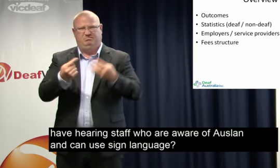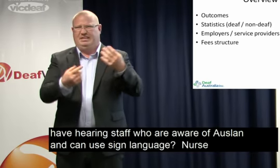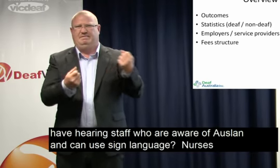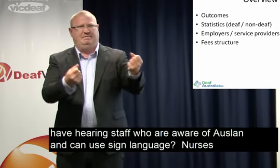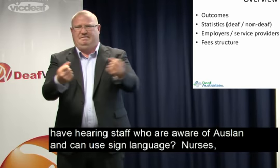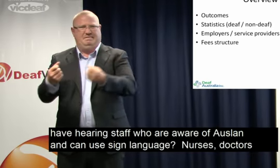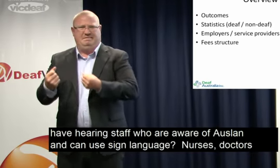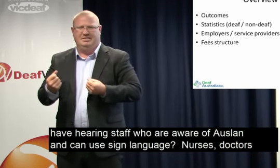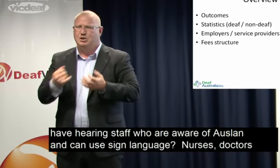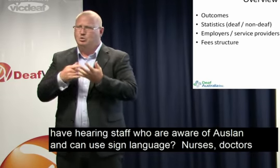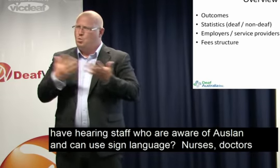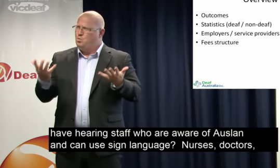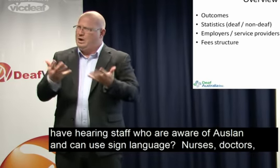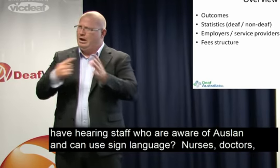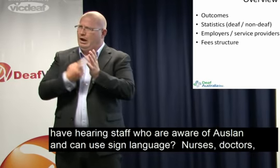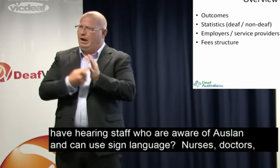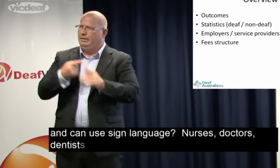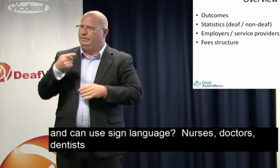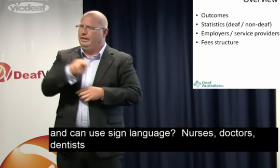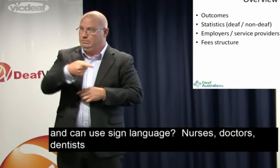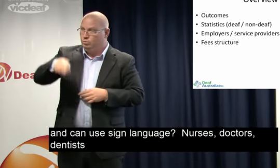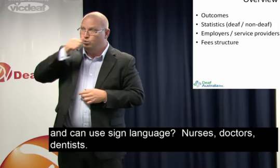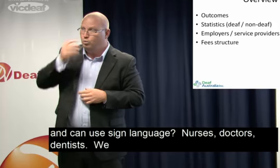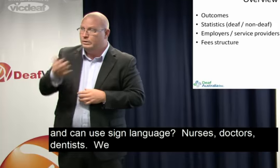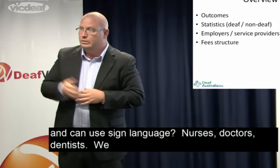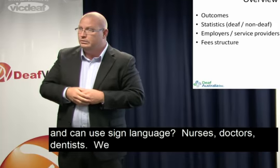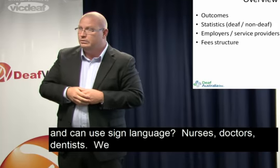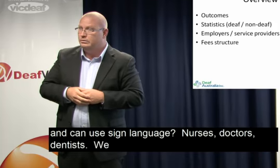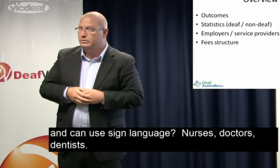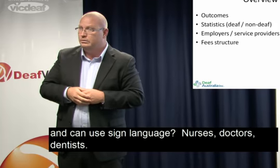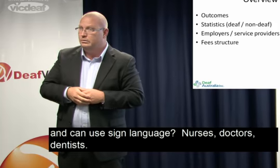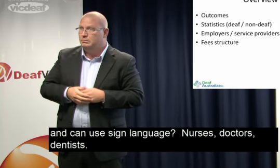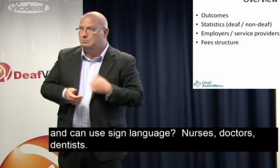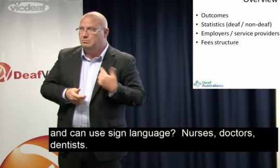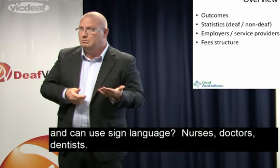dentists. We know they're all out there. But where are they? Do you all know where they are?